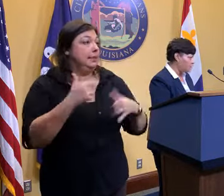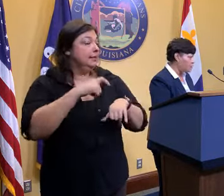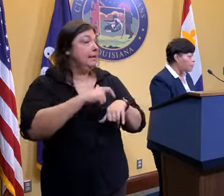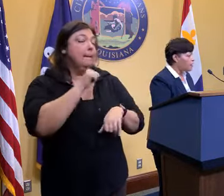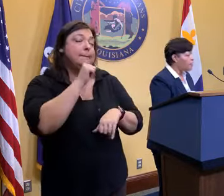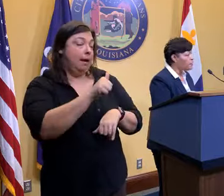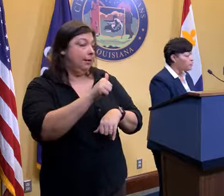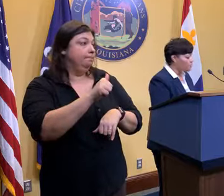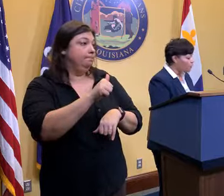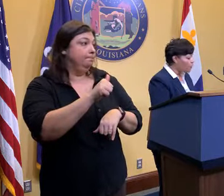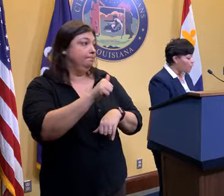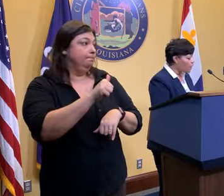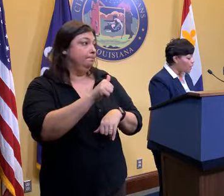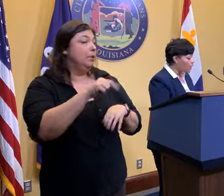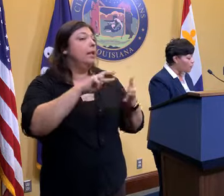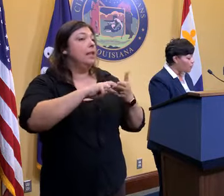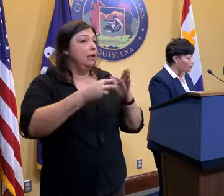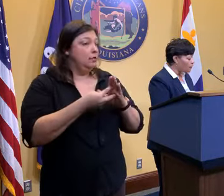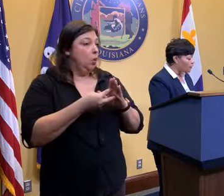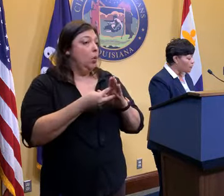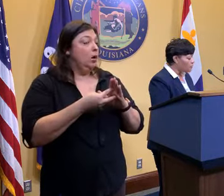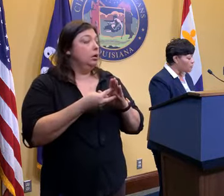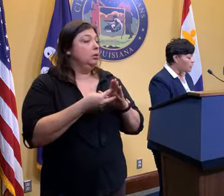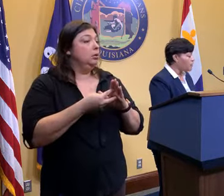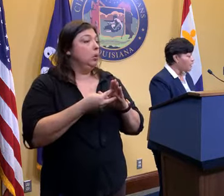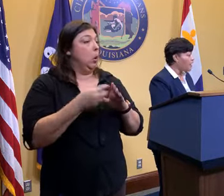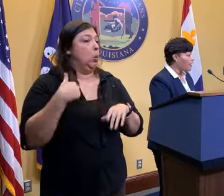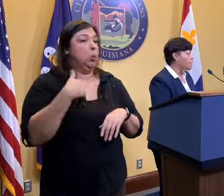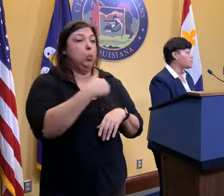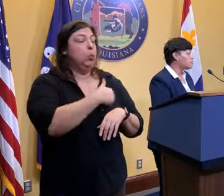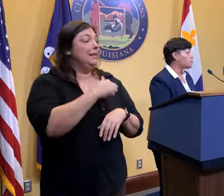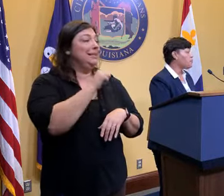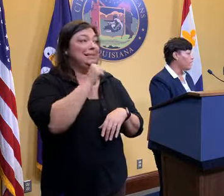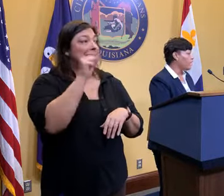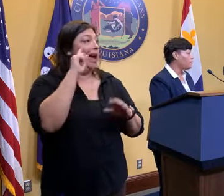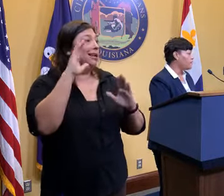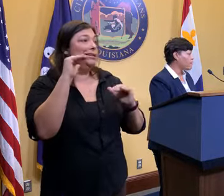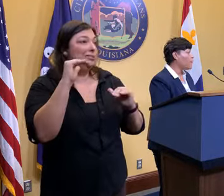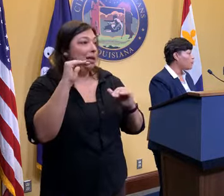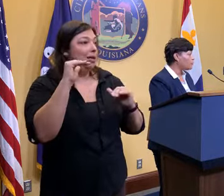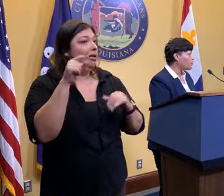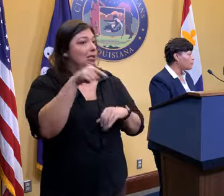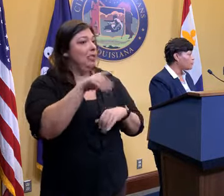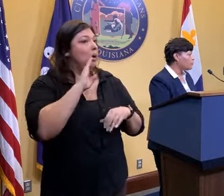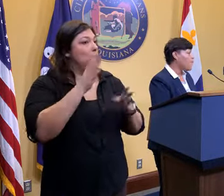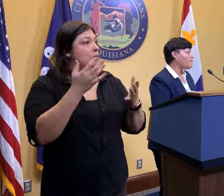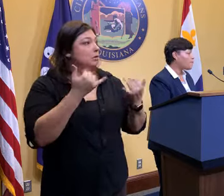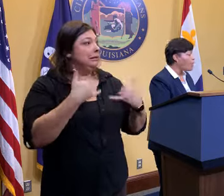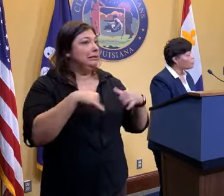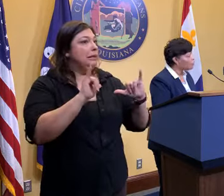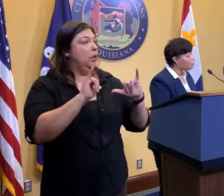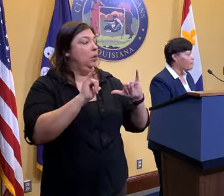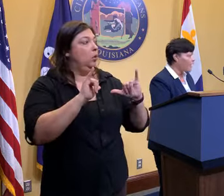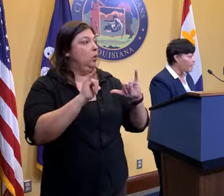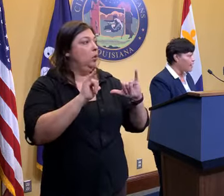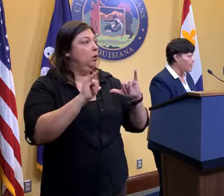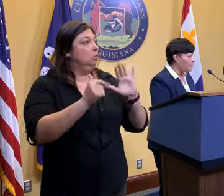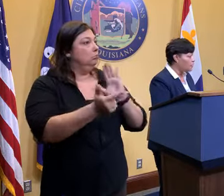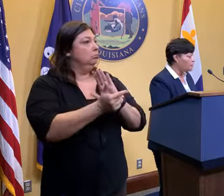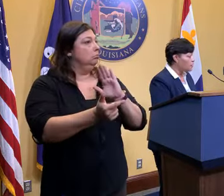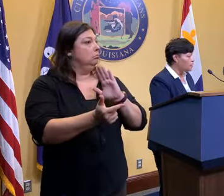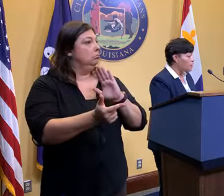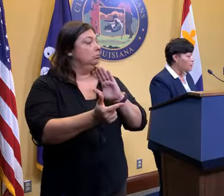respected. And therefore, we did not anticipate that they would not follow the